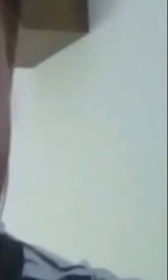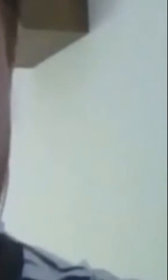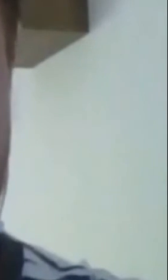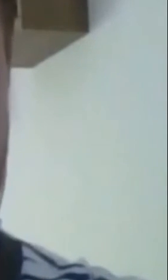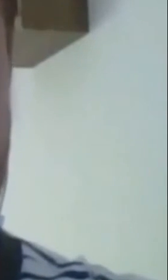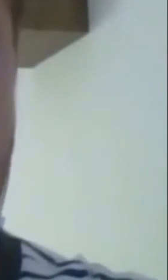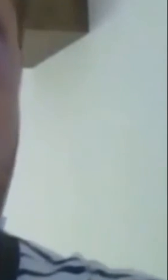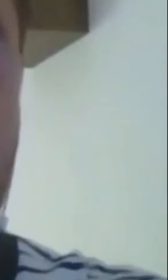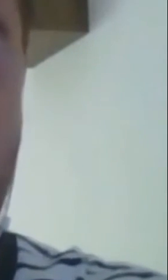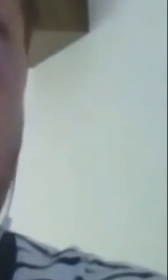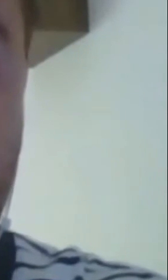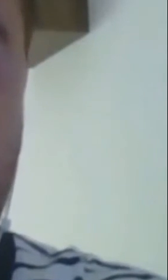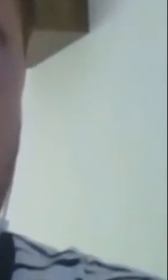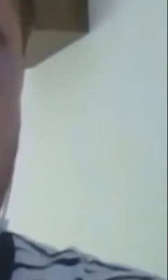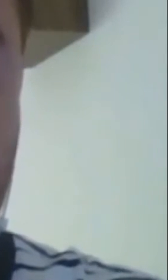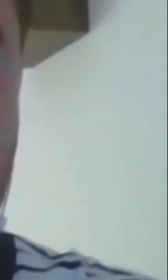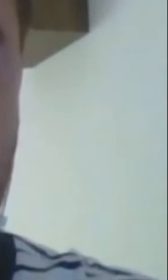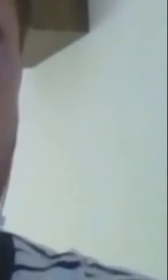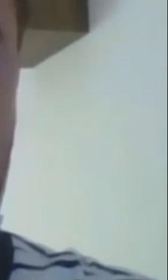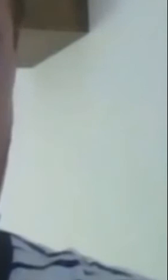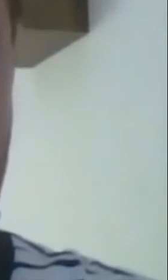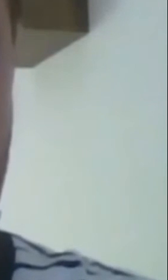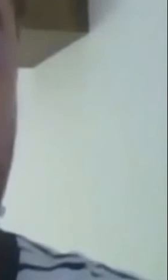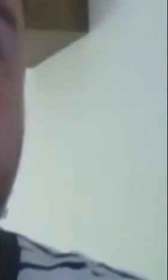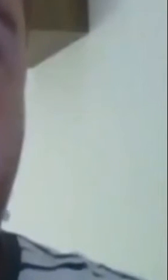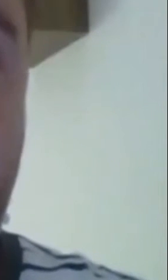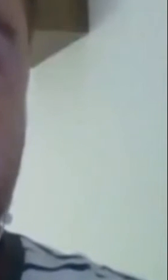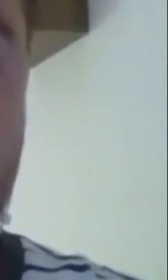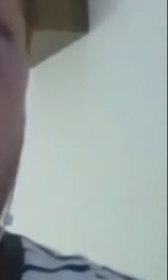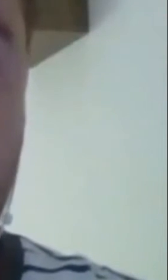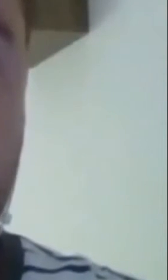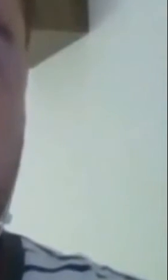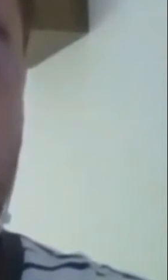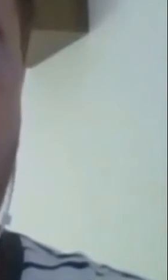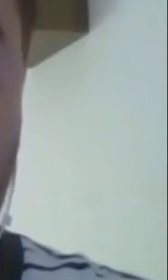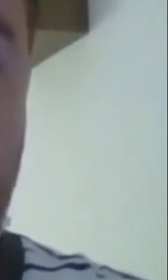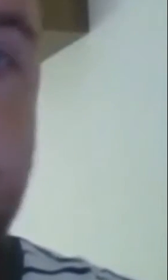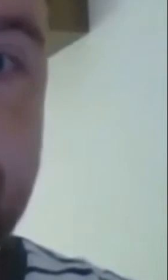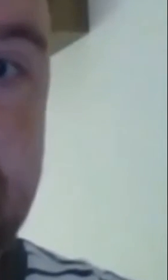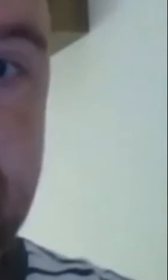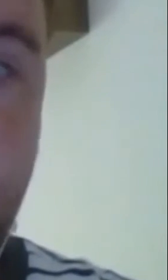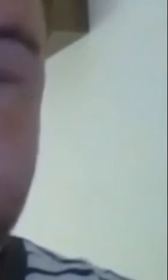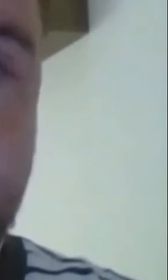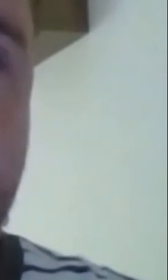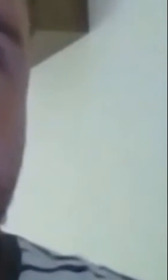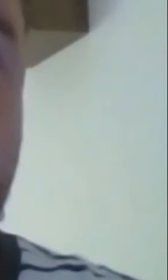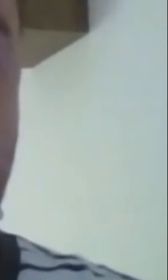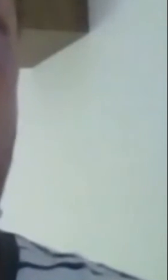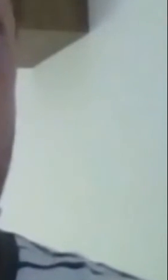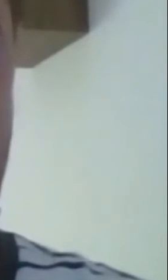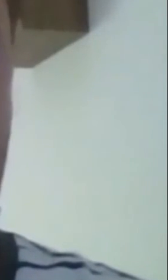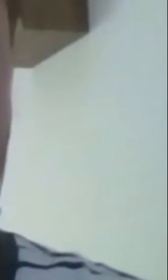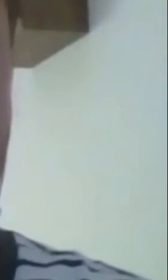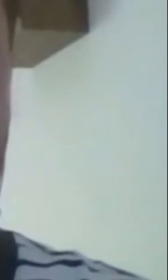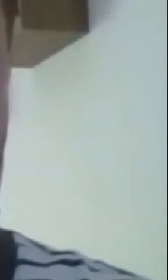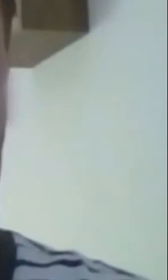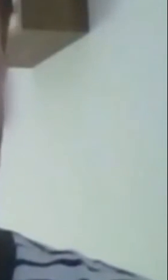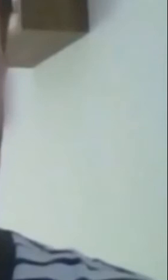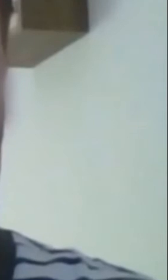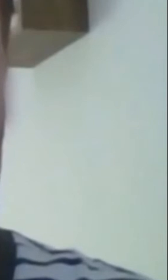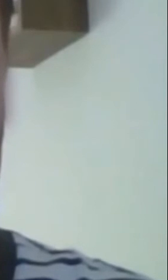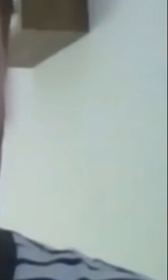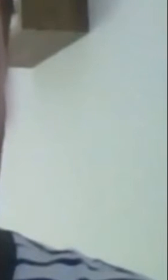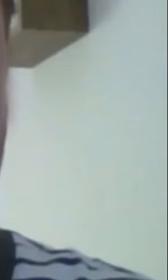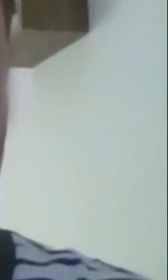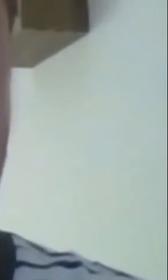agency staff here. So I wondered how much has the Welsh NHS had to rely on agency doctors and nurses to